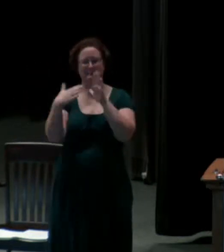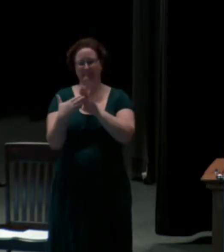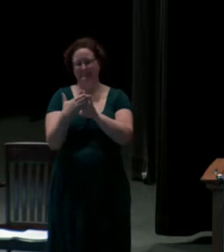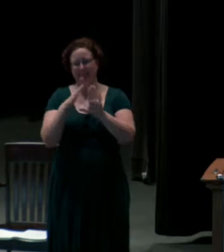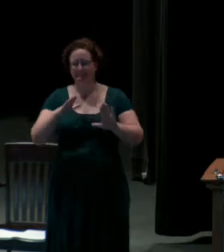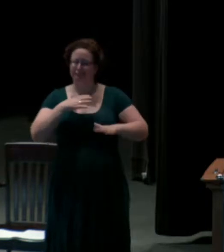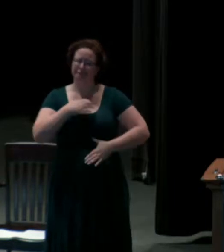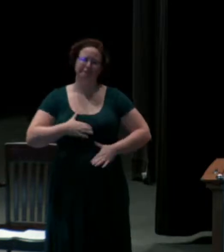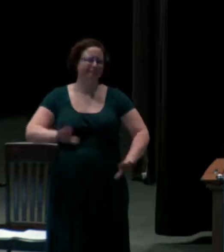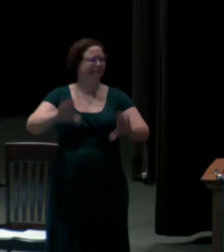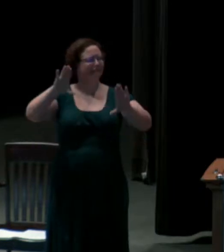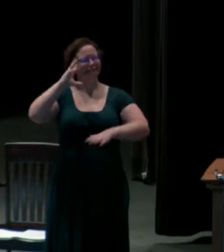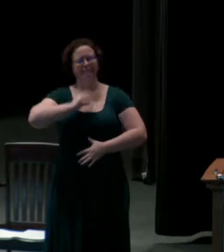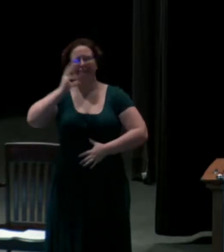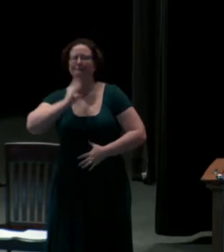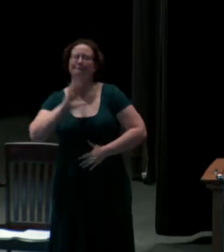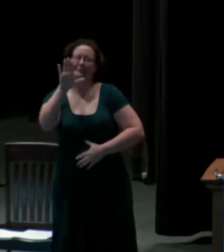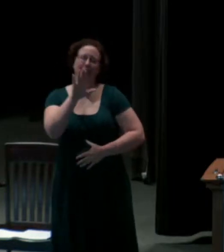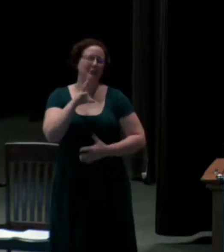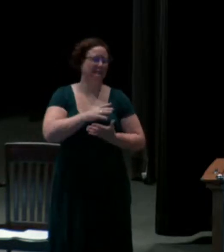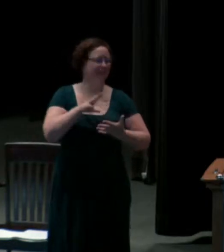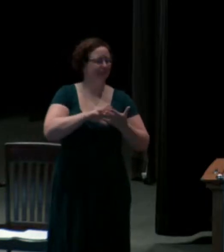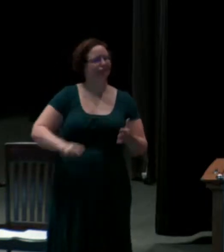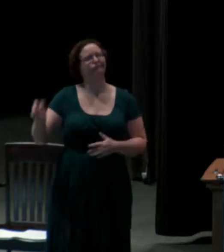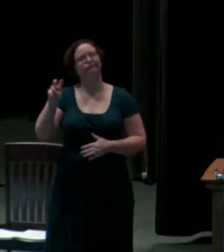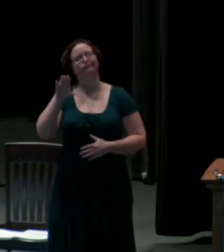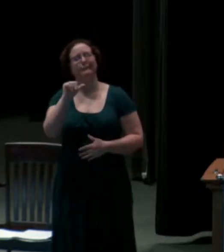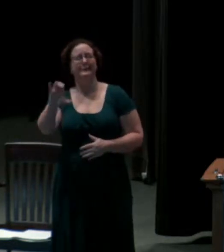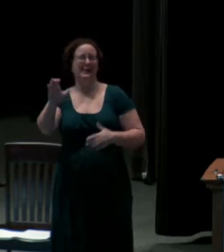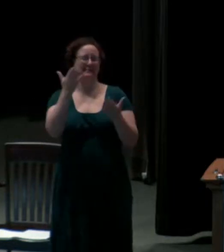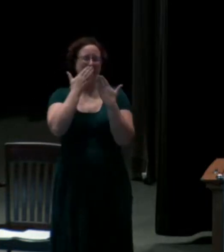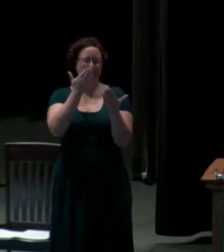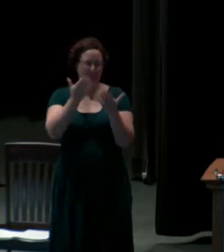you great joy on your Agnes Scott journey. Thank you very much.